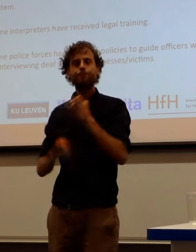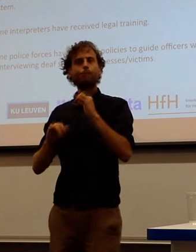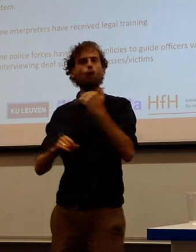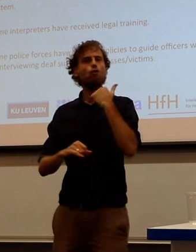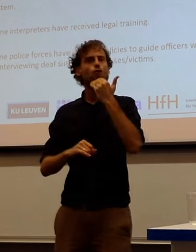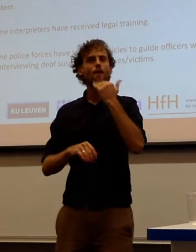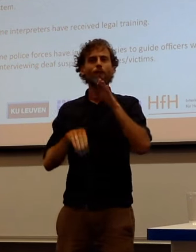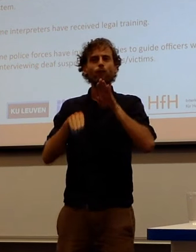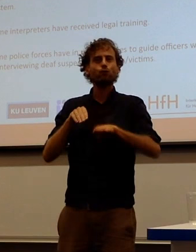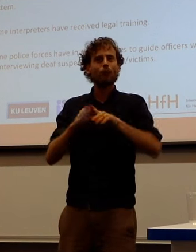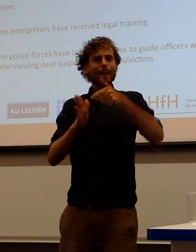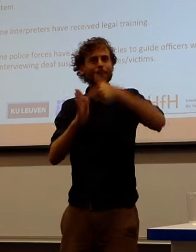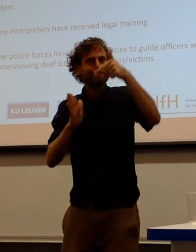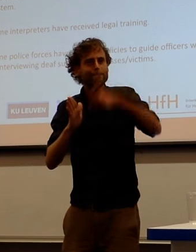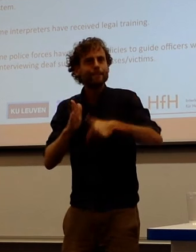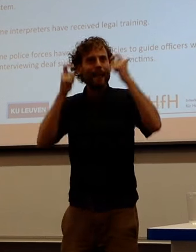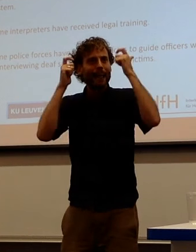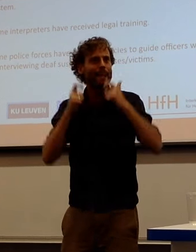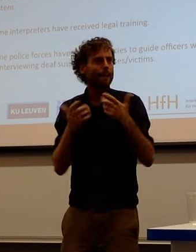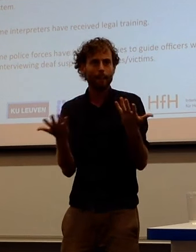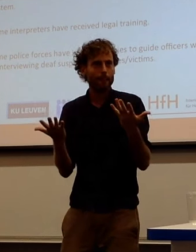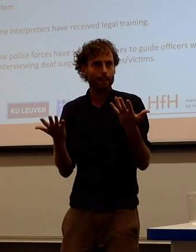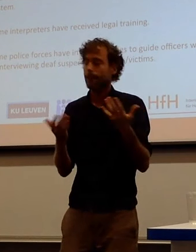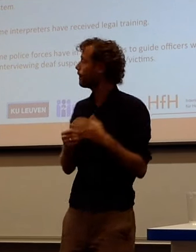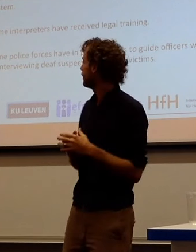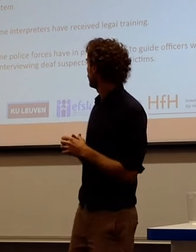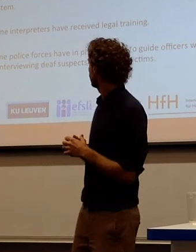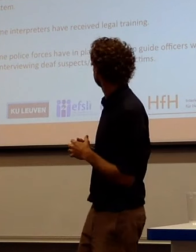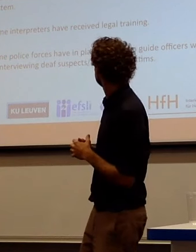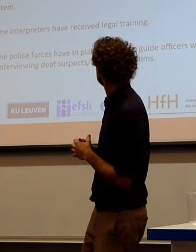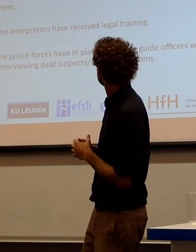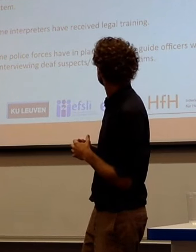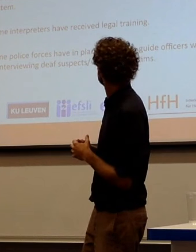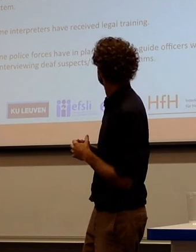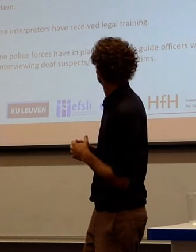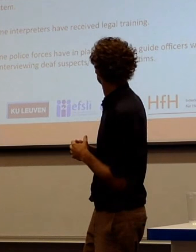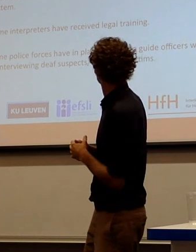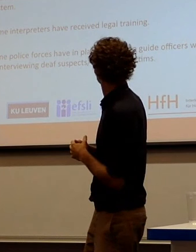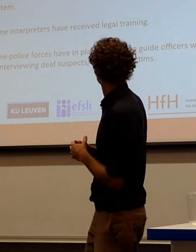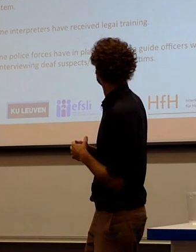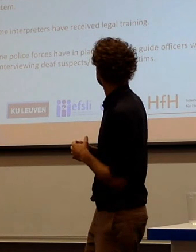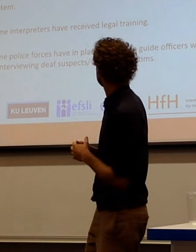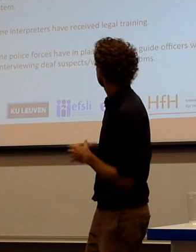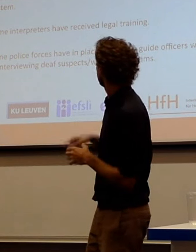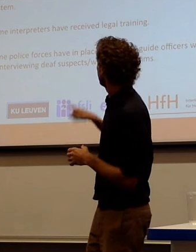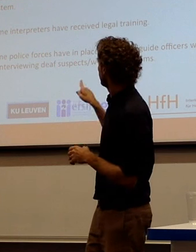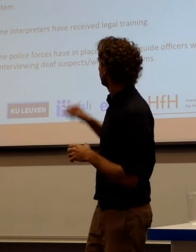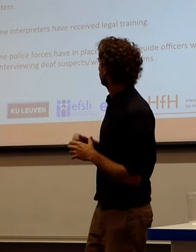groups showed issues such as there certainly wasn't enough in-depth legal training.